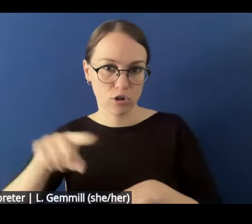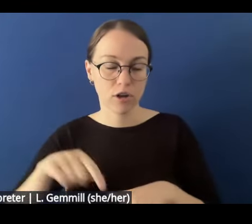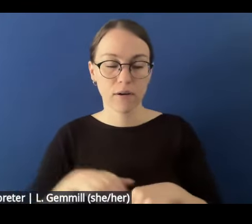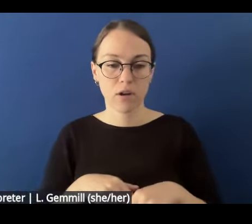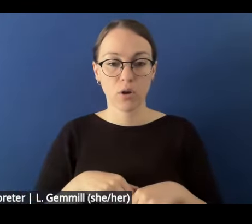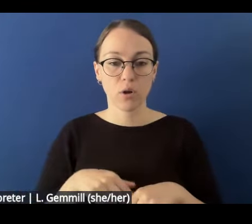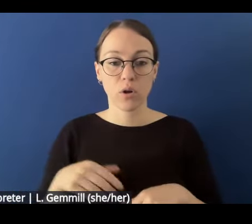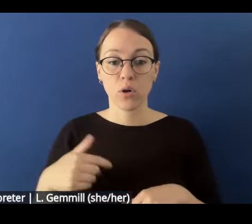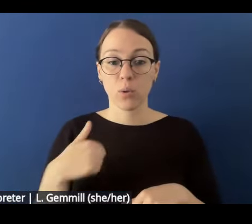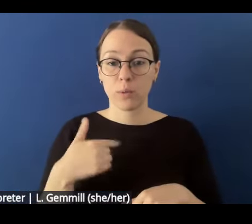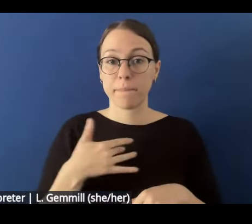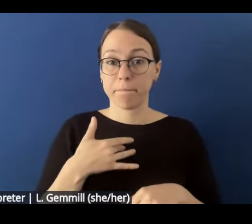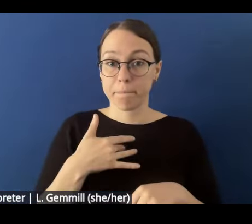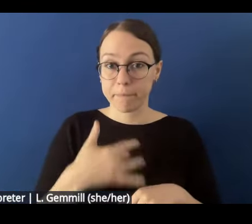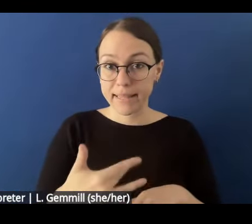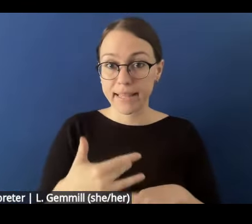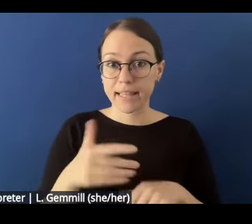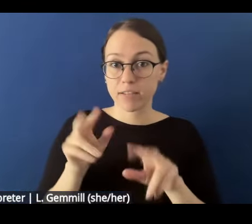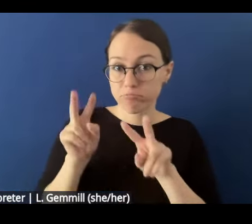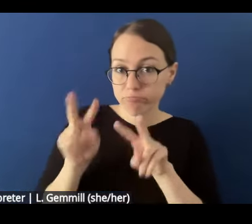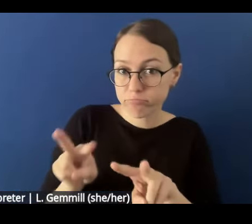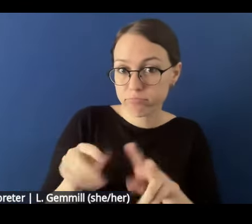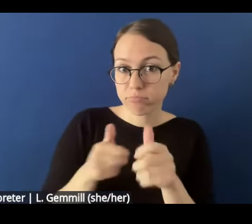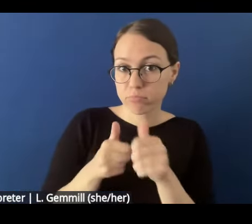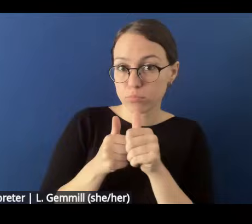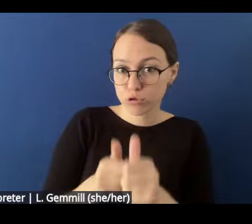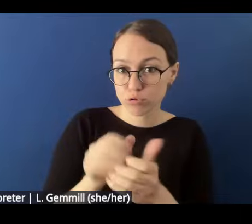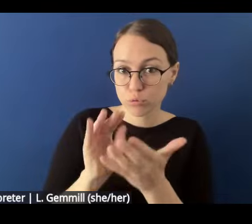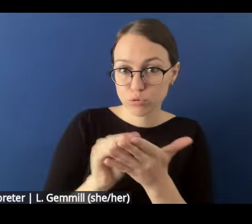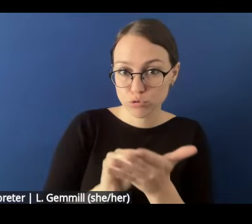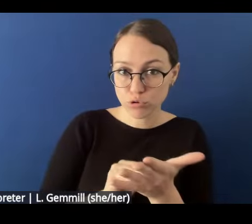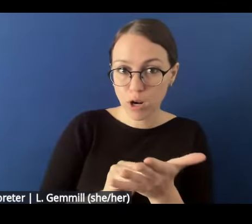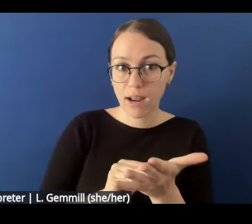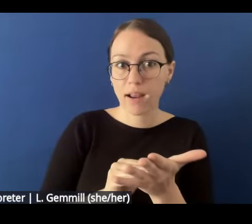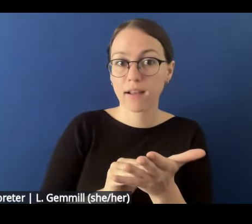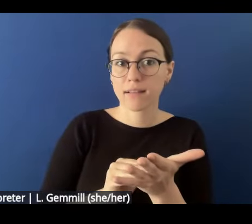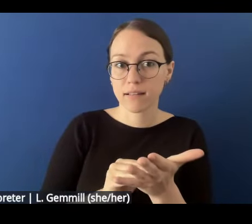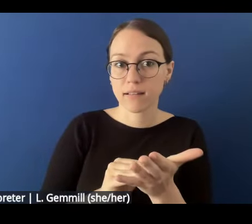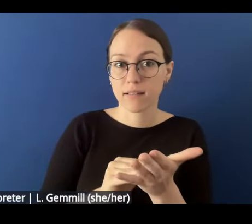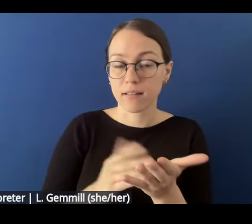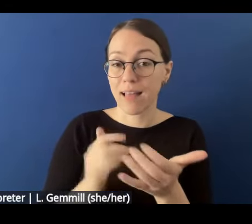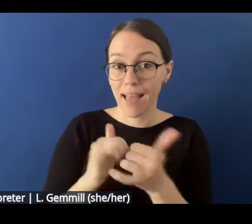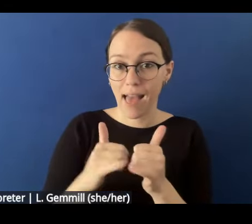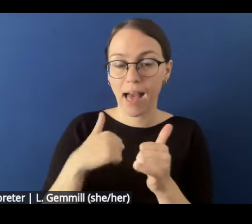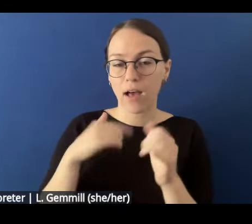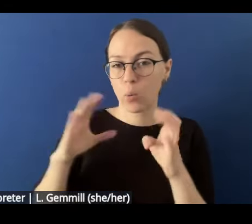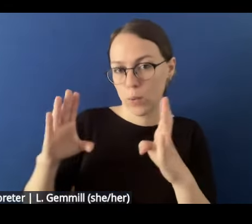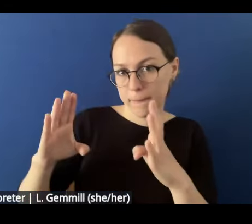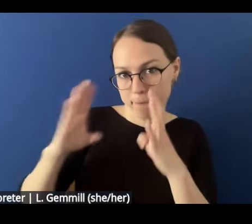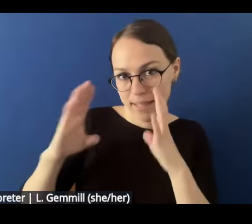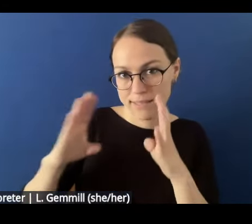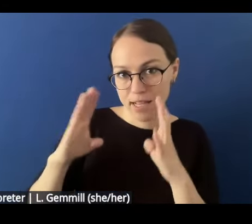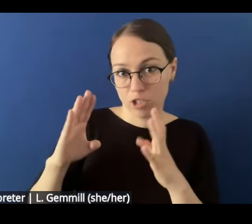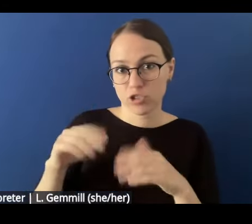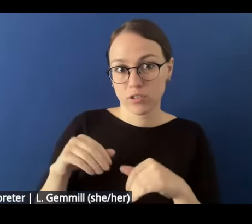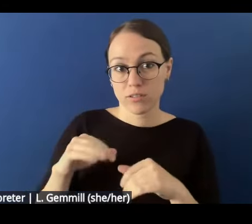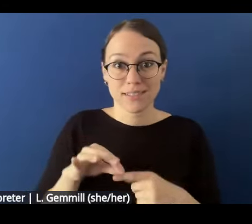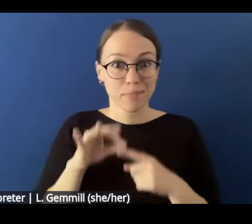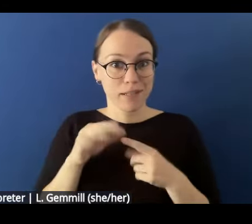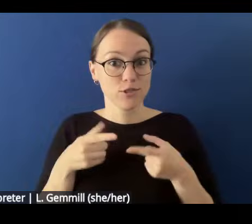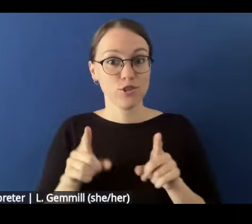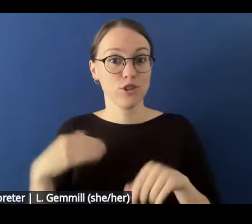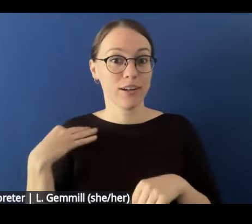We usually keep track. We pay attention to what, especially when we have the candidate certification meetings, the